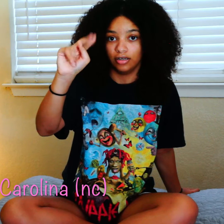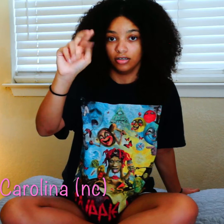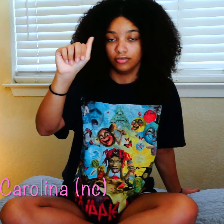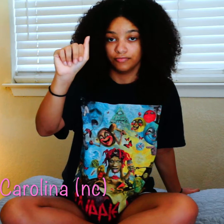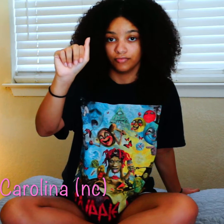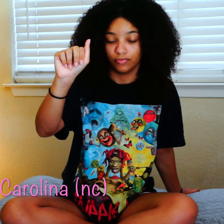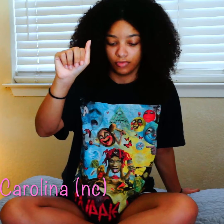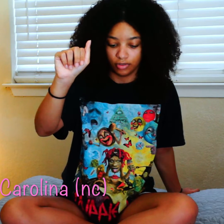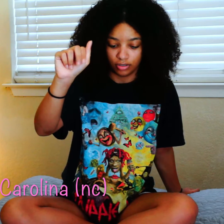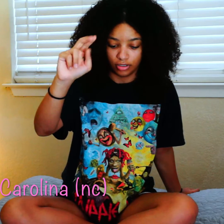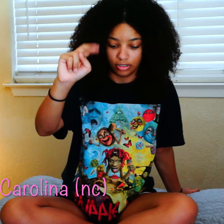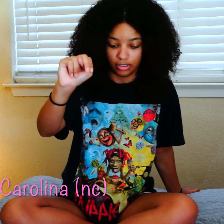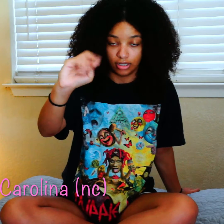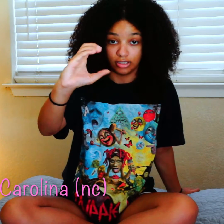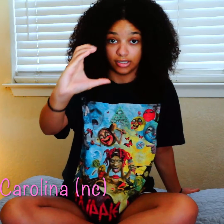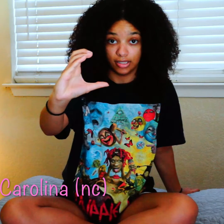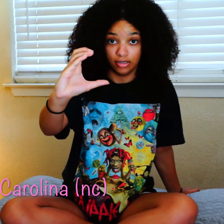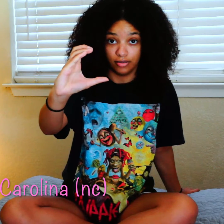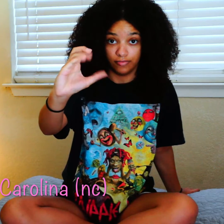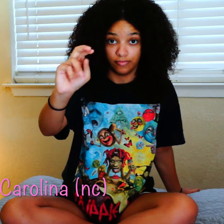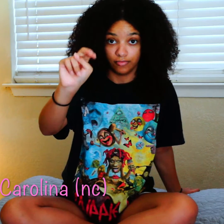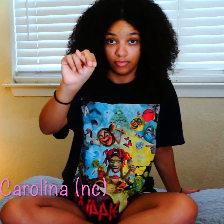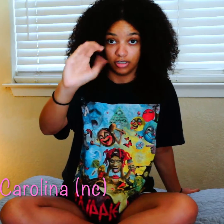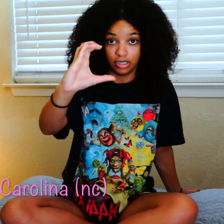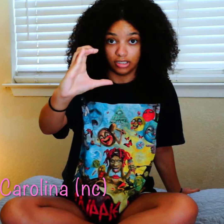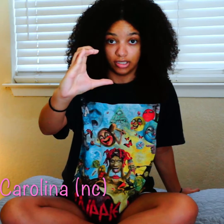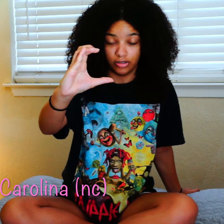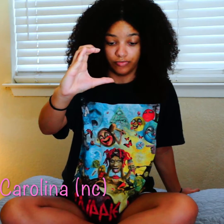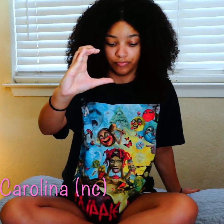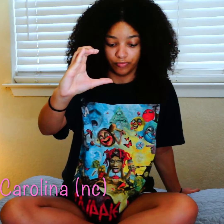Carolina is NC. NC.